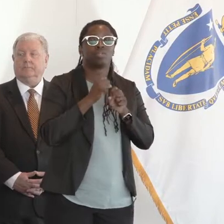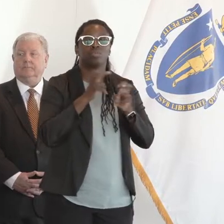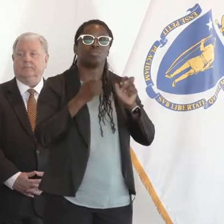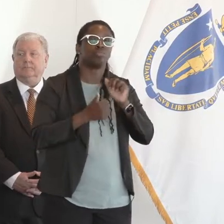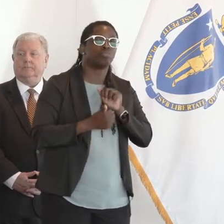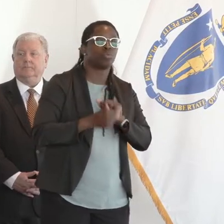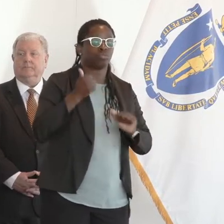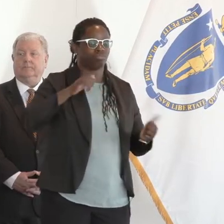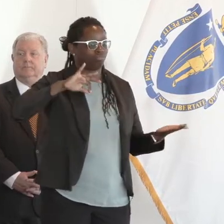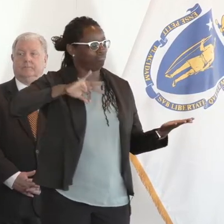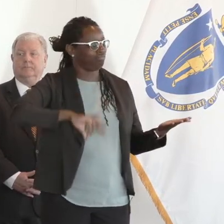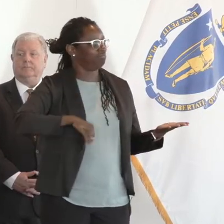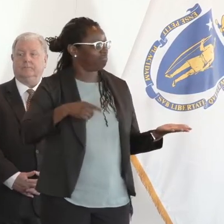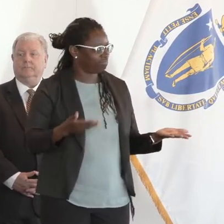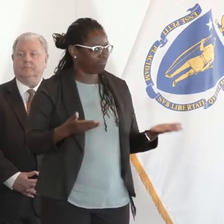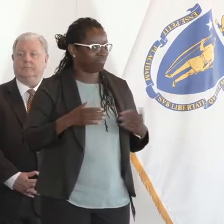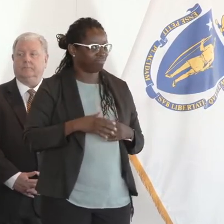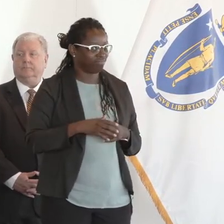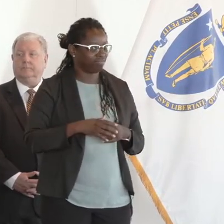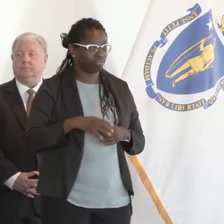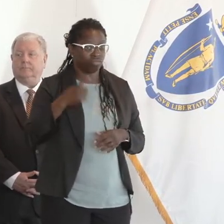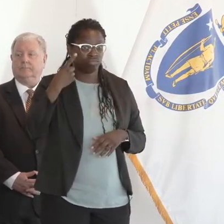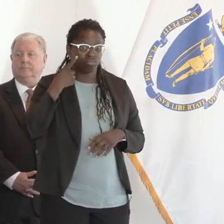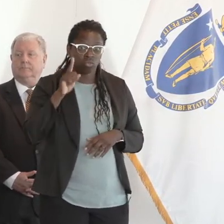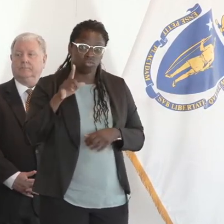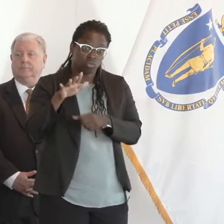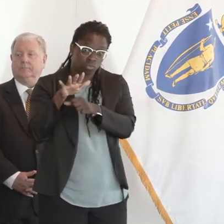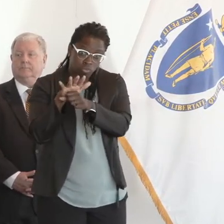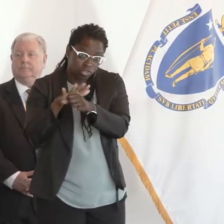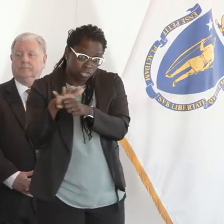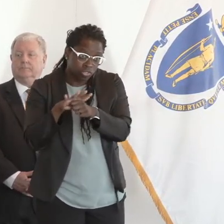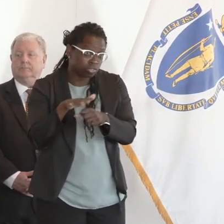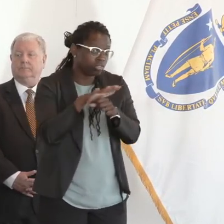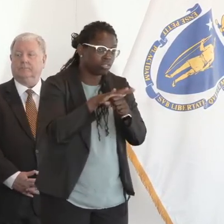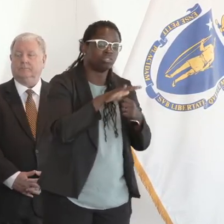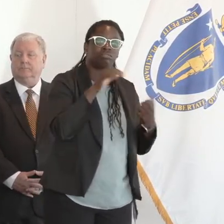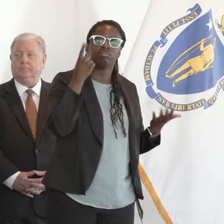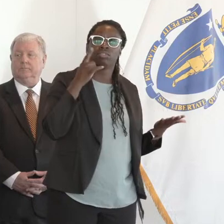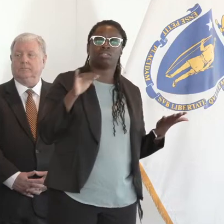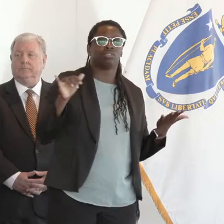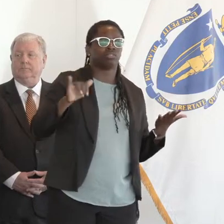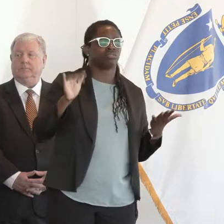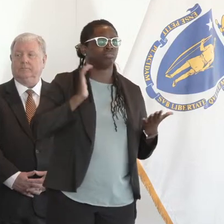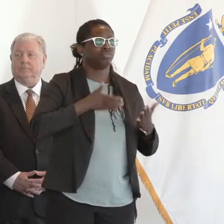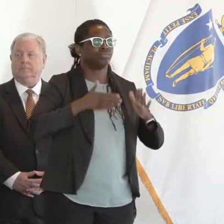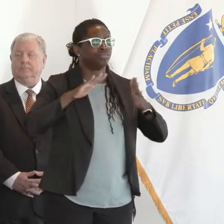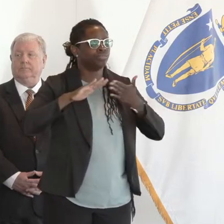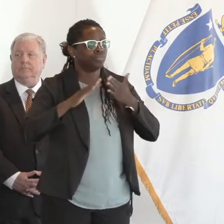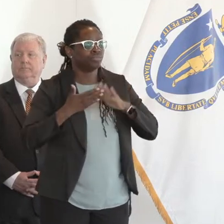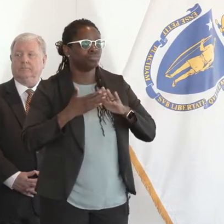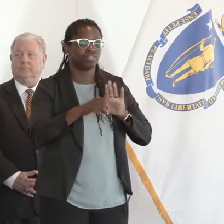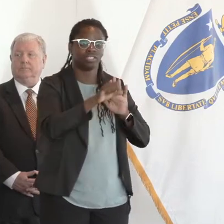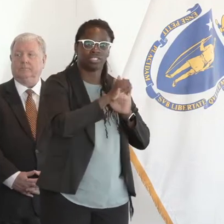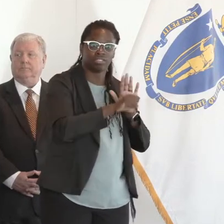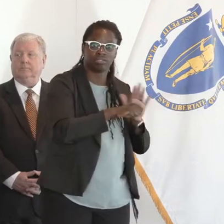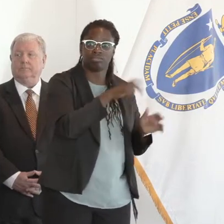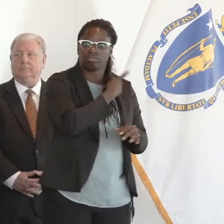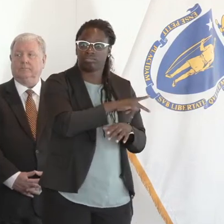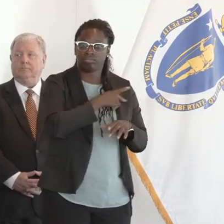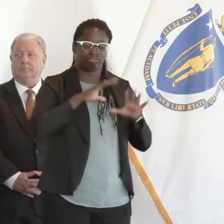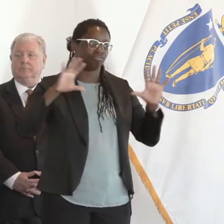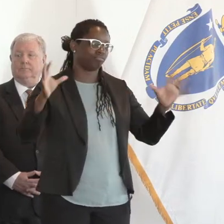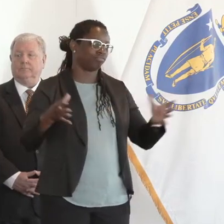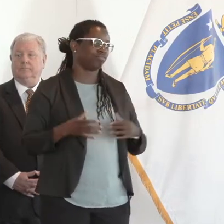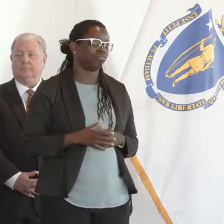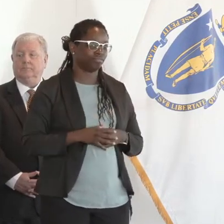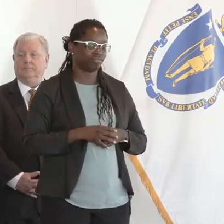but really too for our individual jurisdictions, which is something as leaders we all have to look out for. But the time is now. Happy to be on